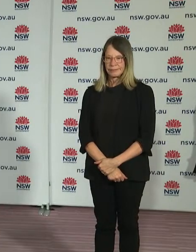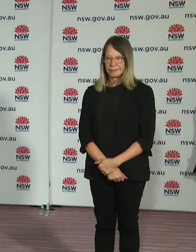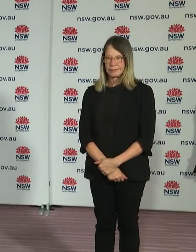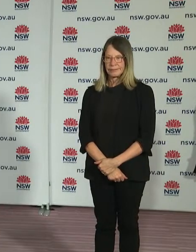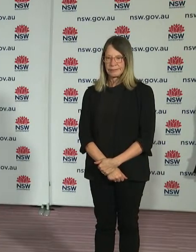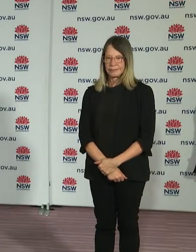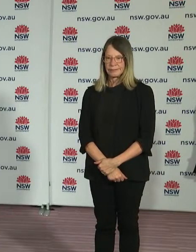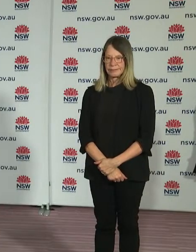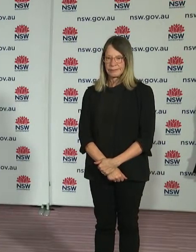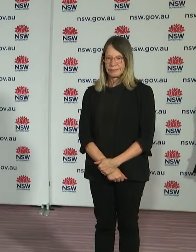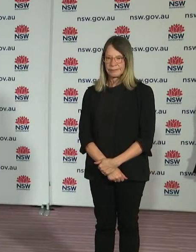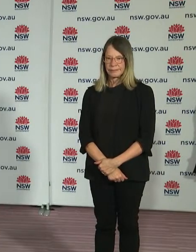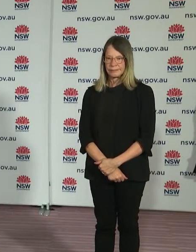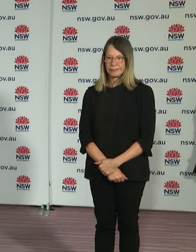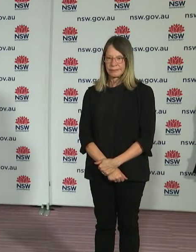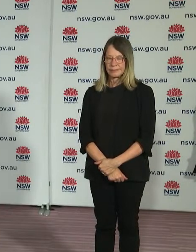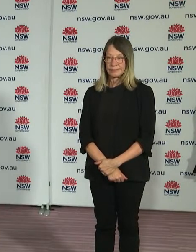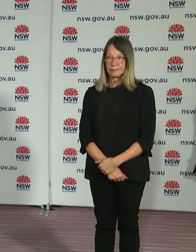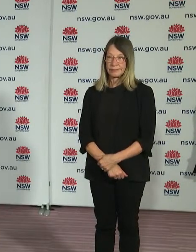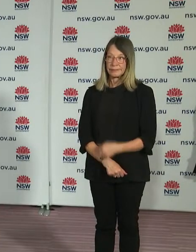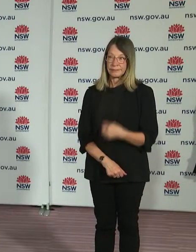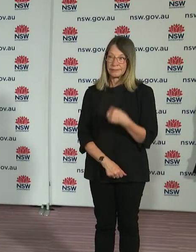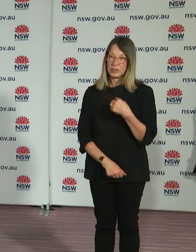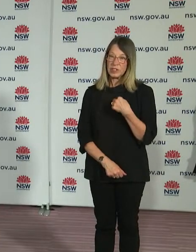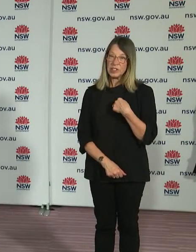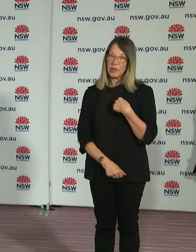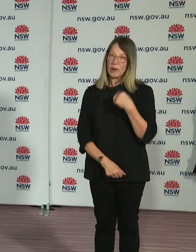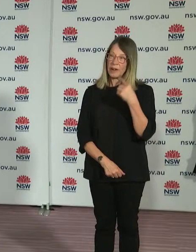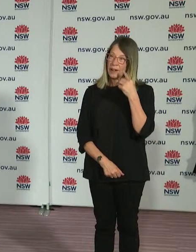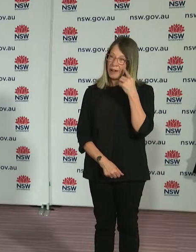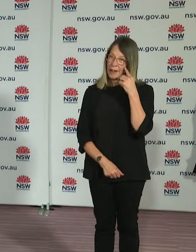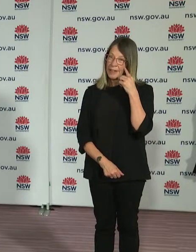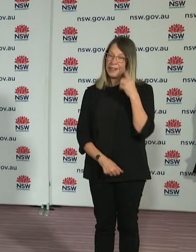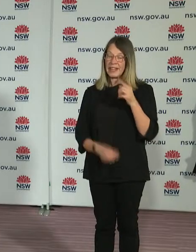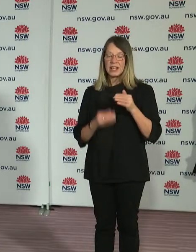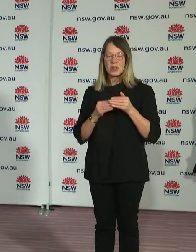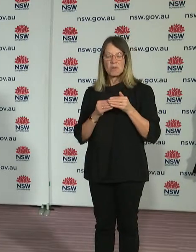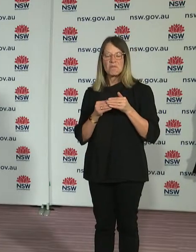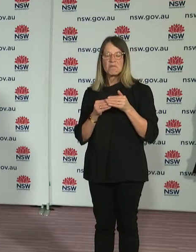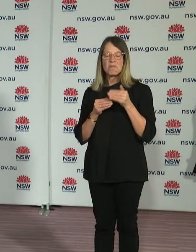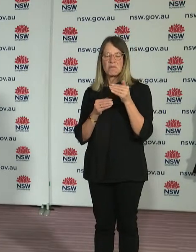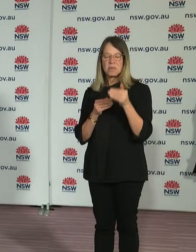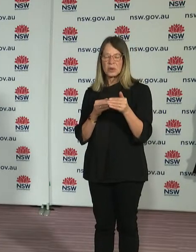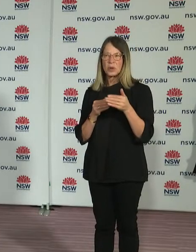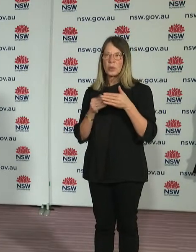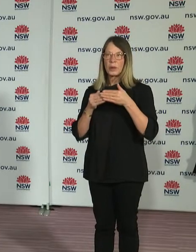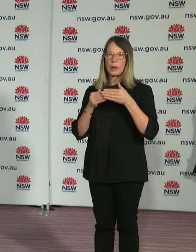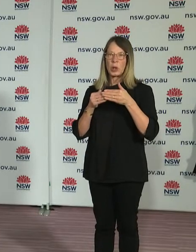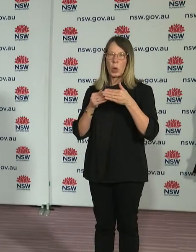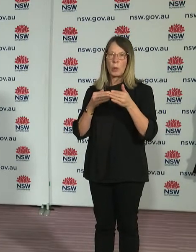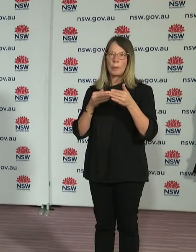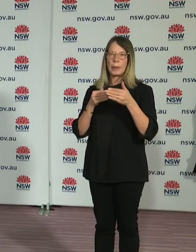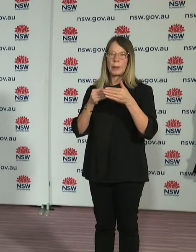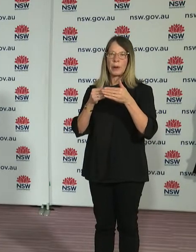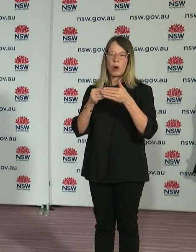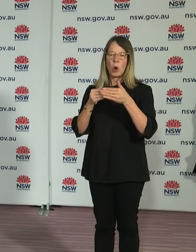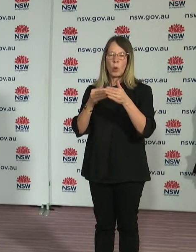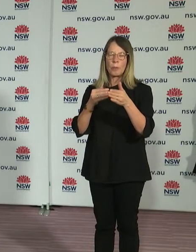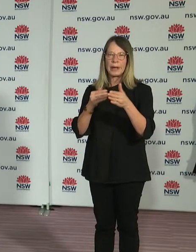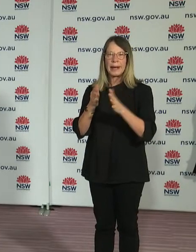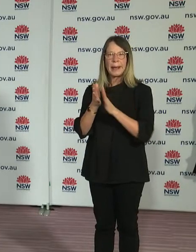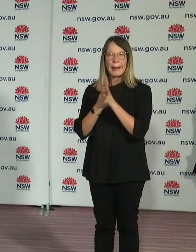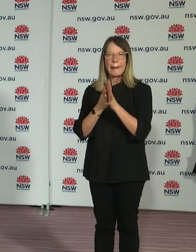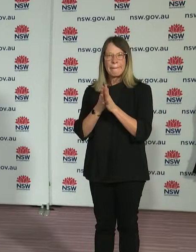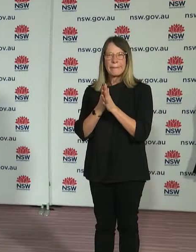recent outbreak. We'll be entering that that reopening stage when our case numbers are declining. So it's much